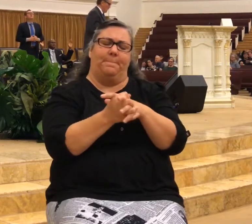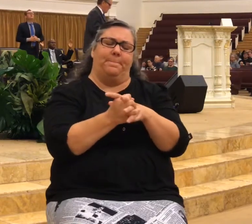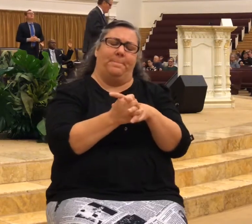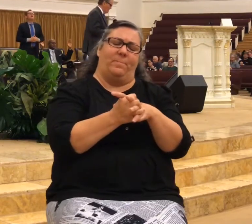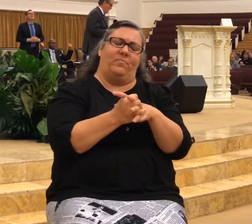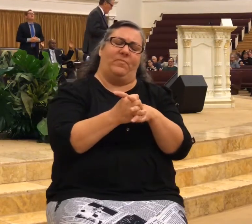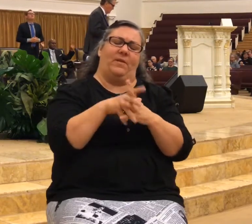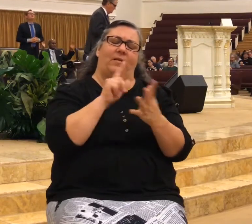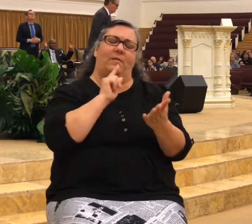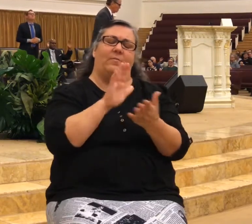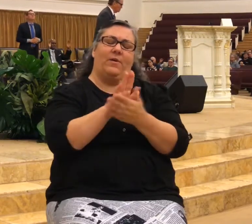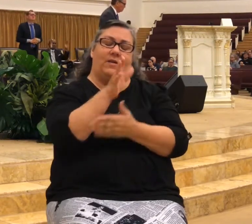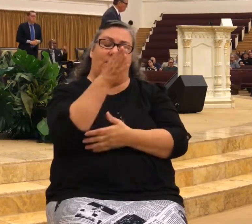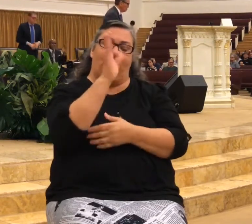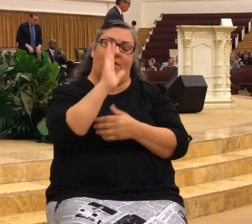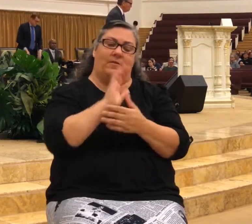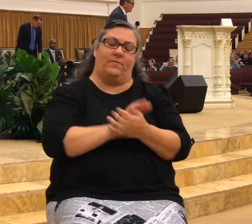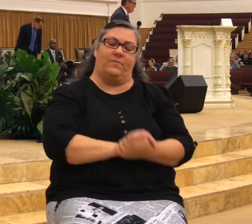Hallelujah. Praise God.